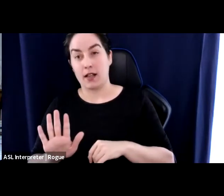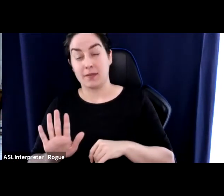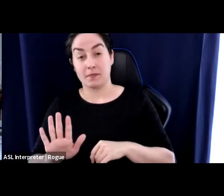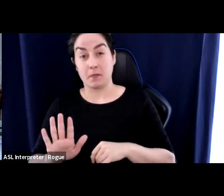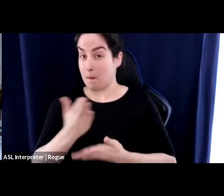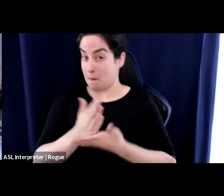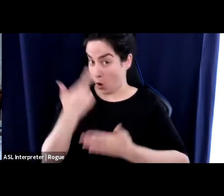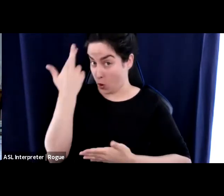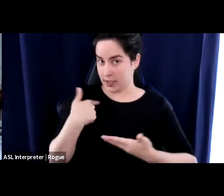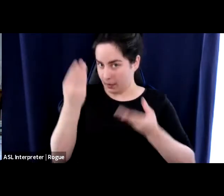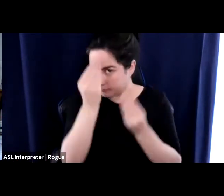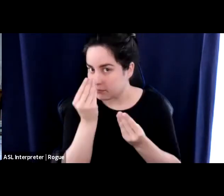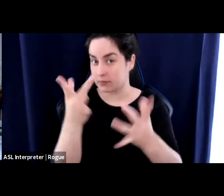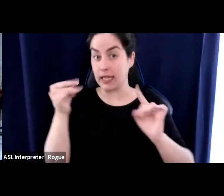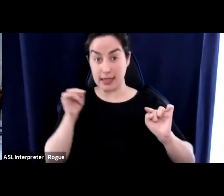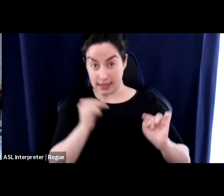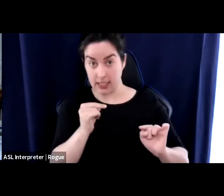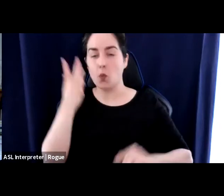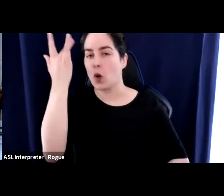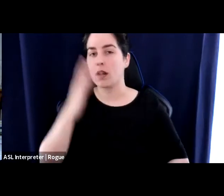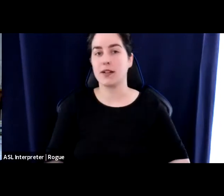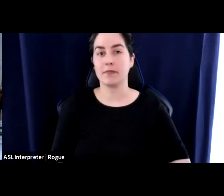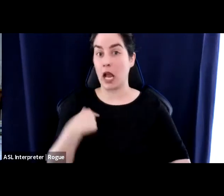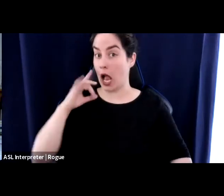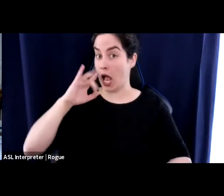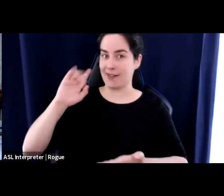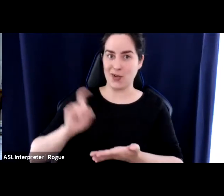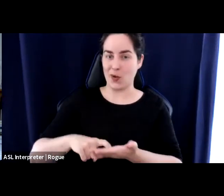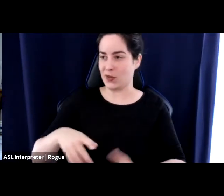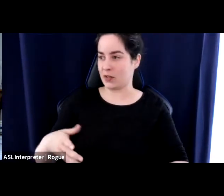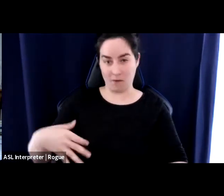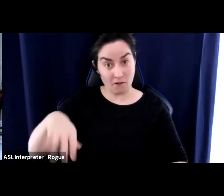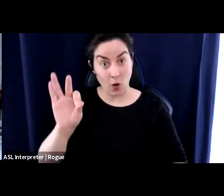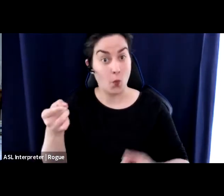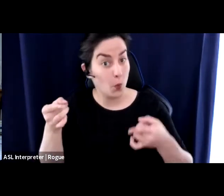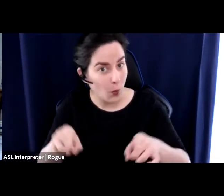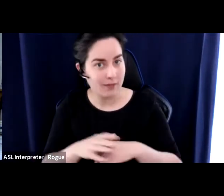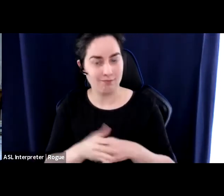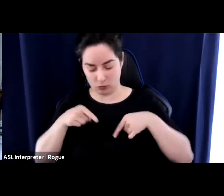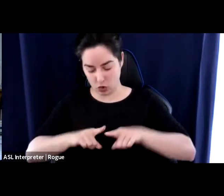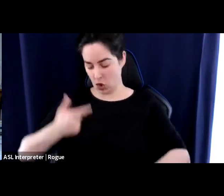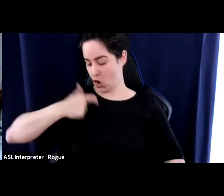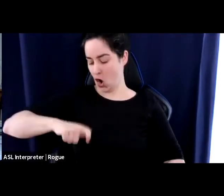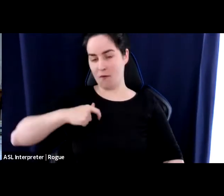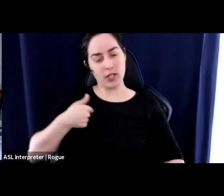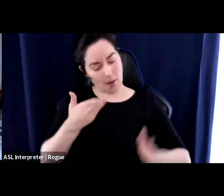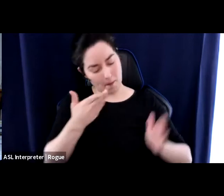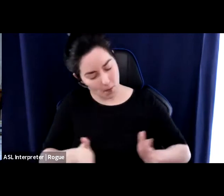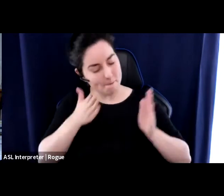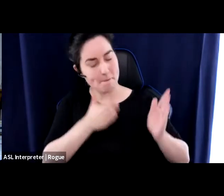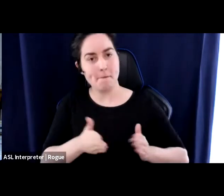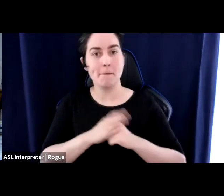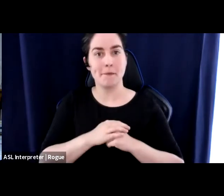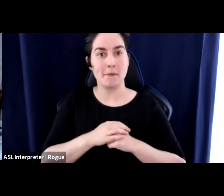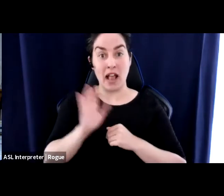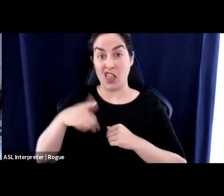this information is because it was something that I found out when I was preparing for a conference a couple of years ago in front of the